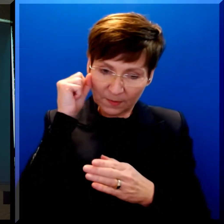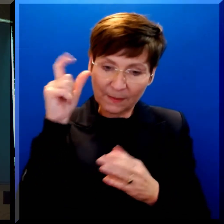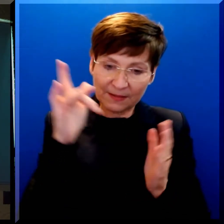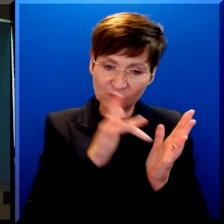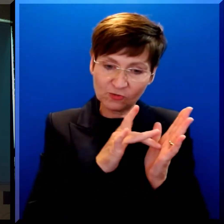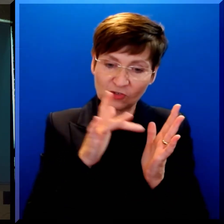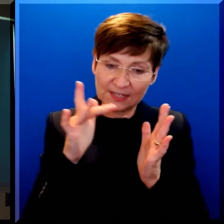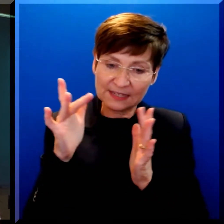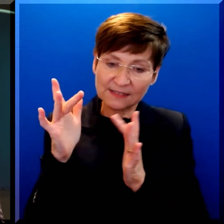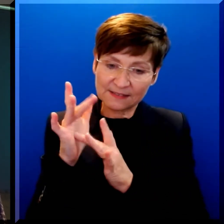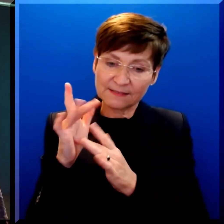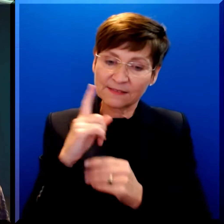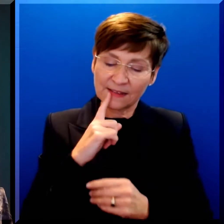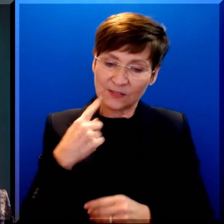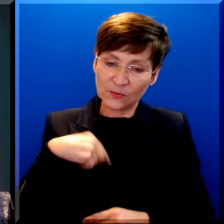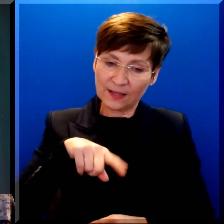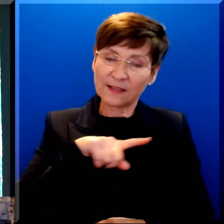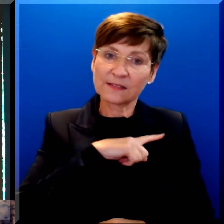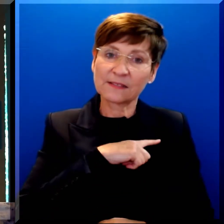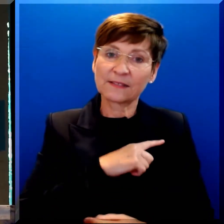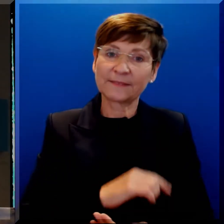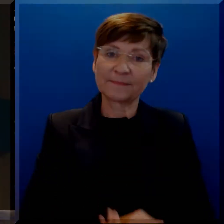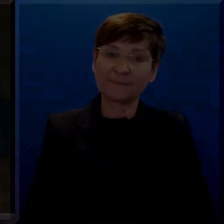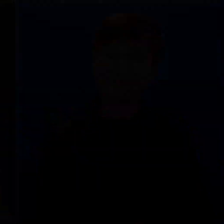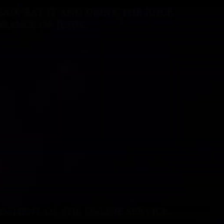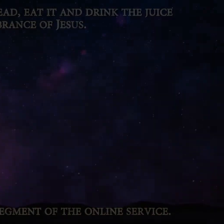what Jesus says to us.